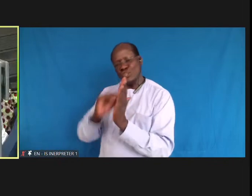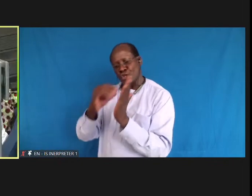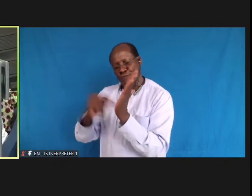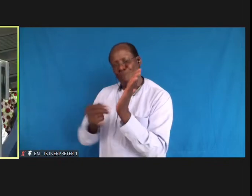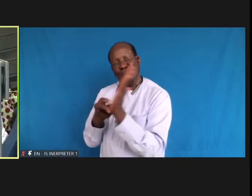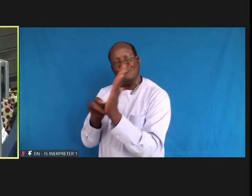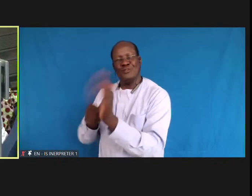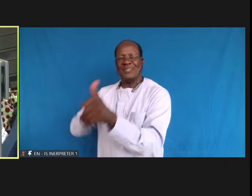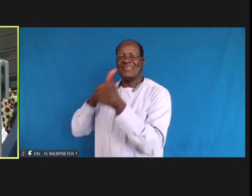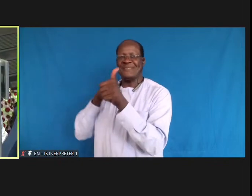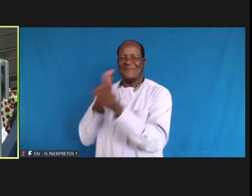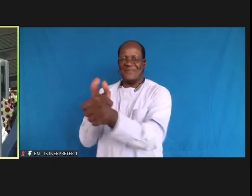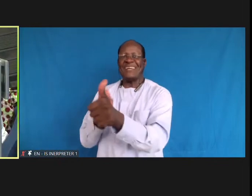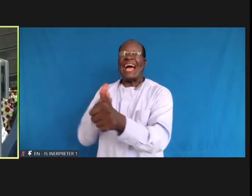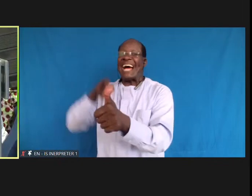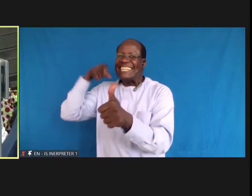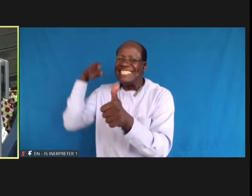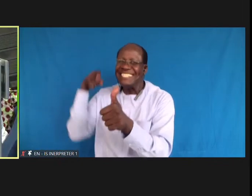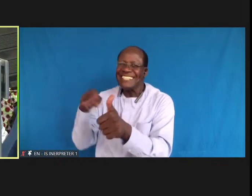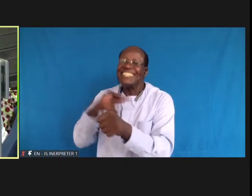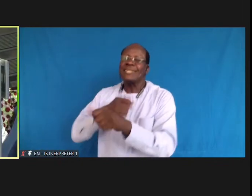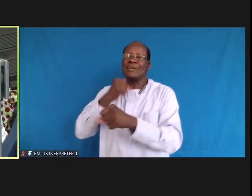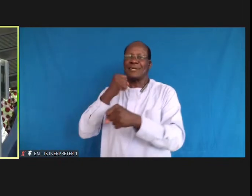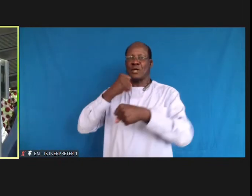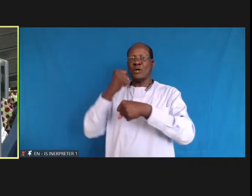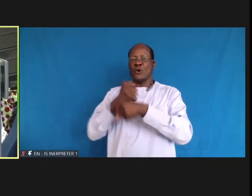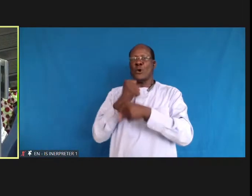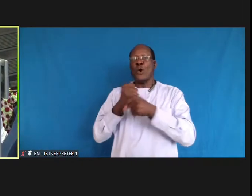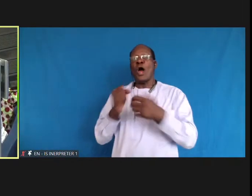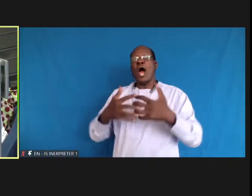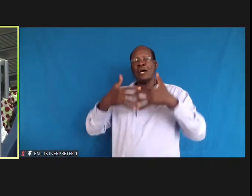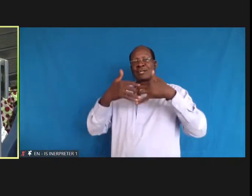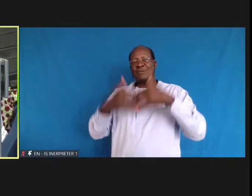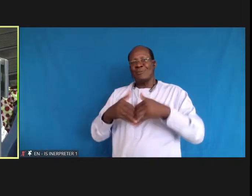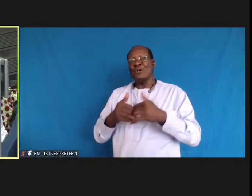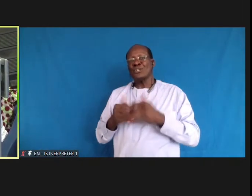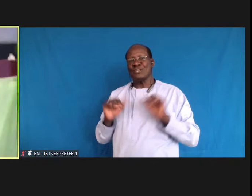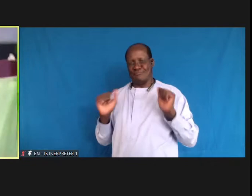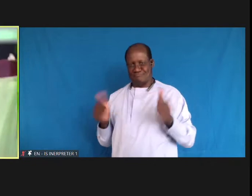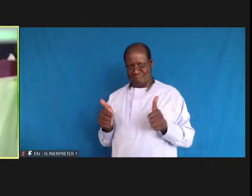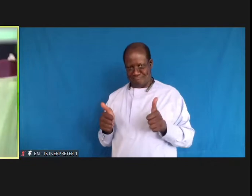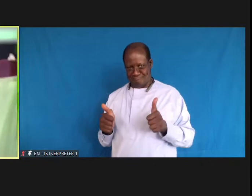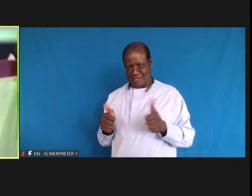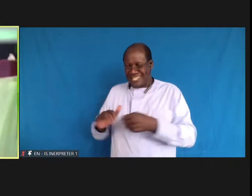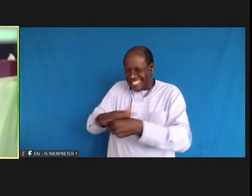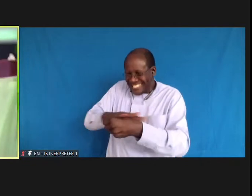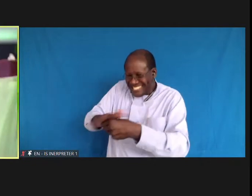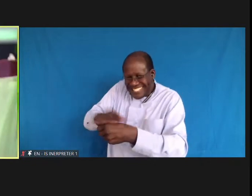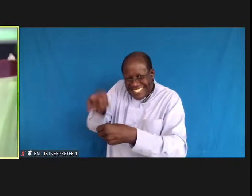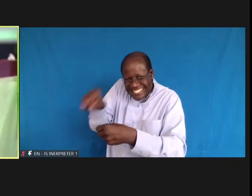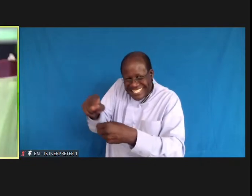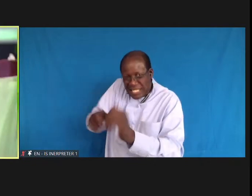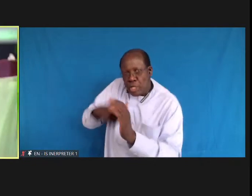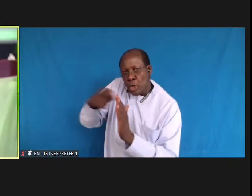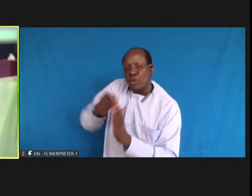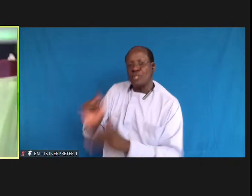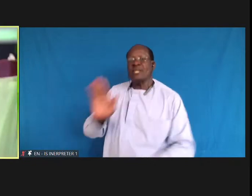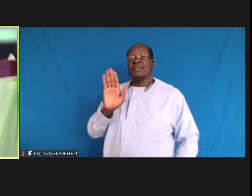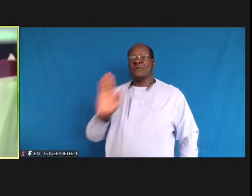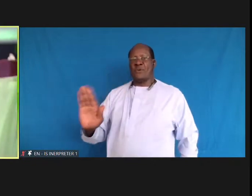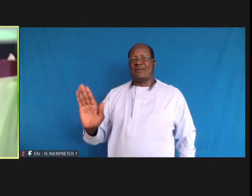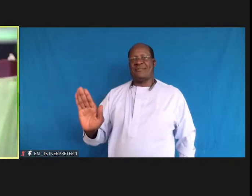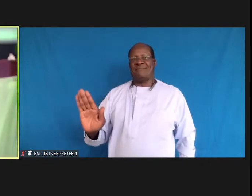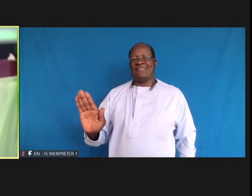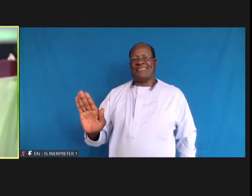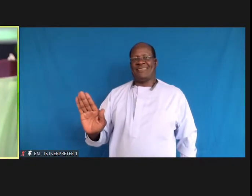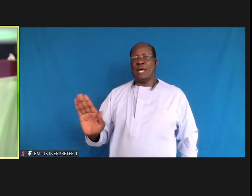best practices, allowing people at the grassroots levels to own the project. And before owning the project, they